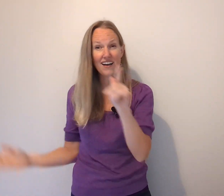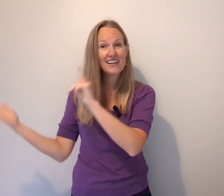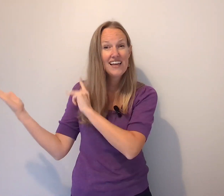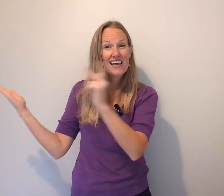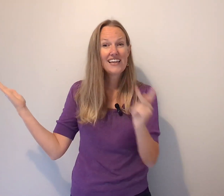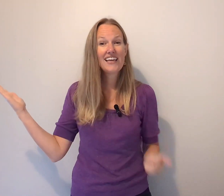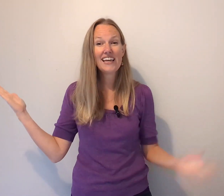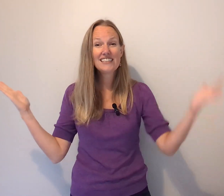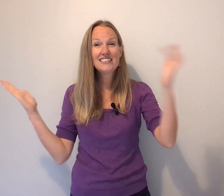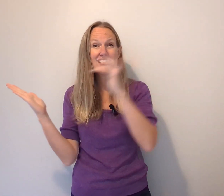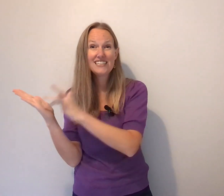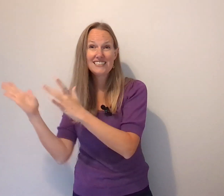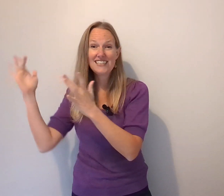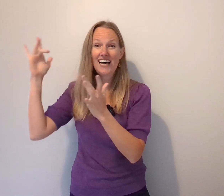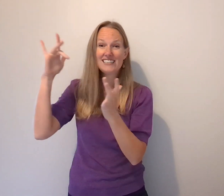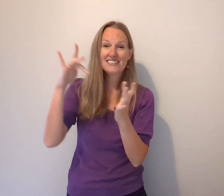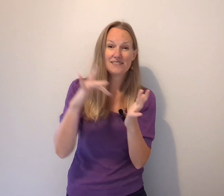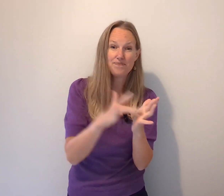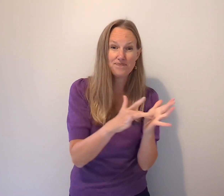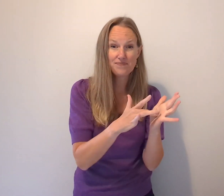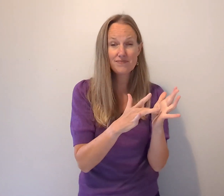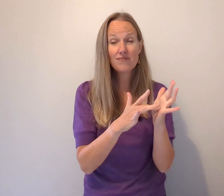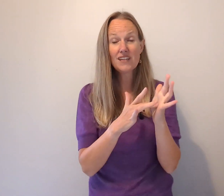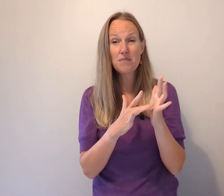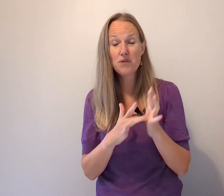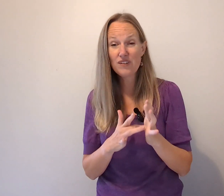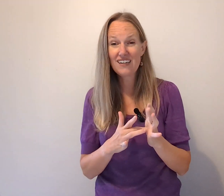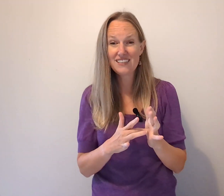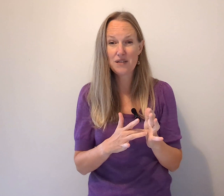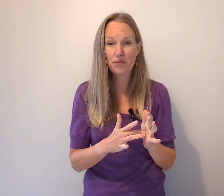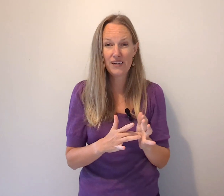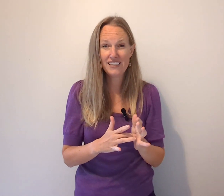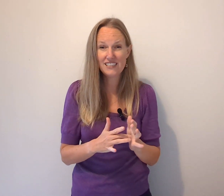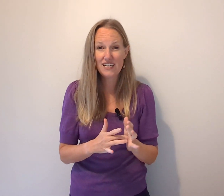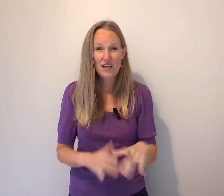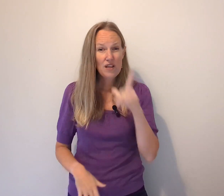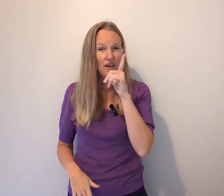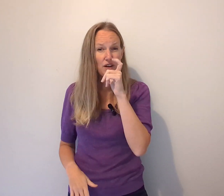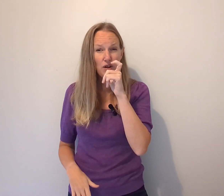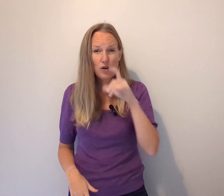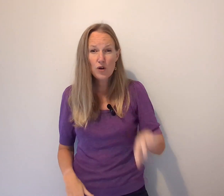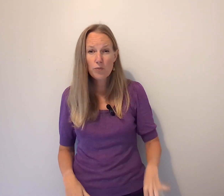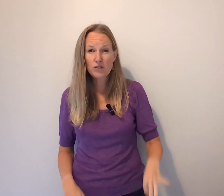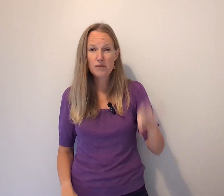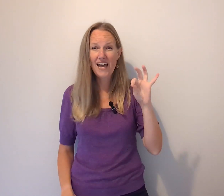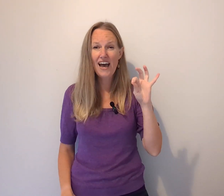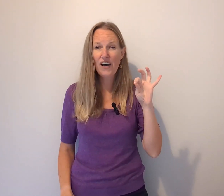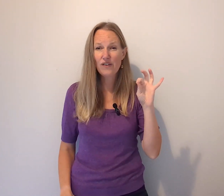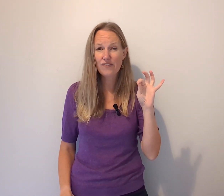God, King Jesus. And then moving on to the bridge, that who pulled me out of